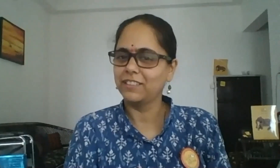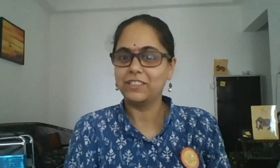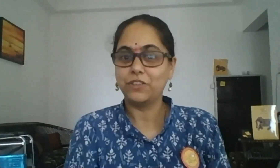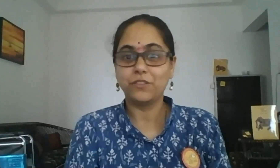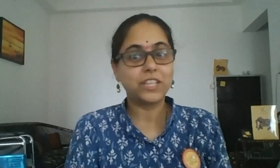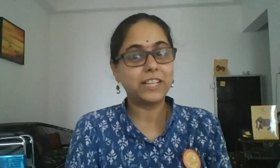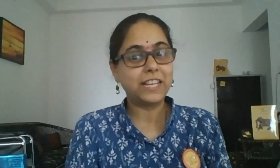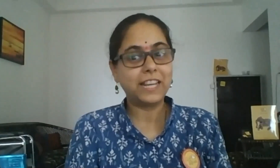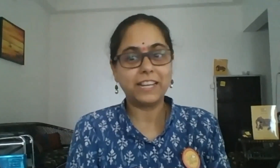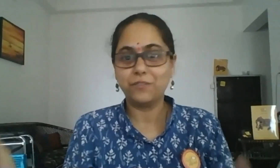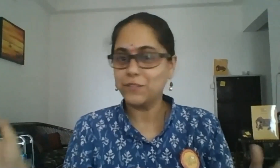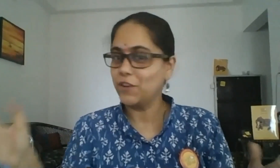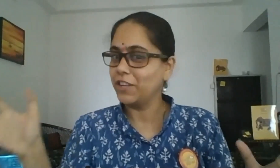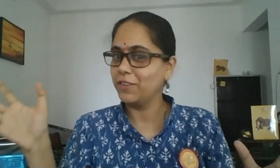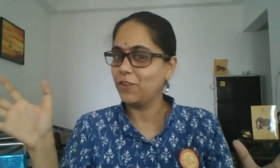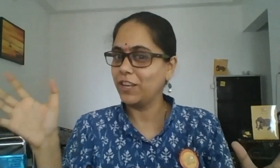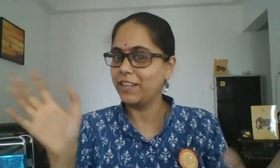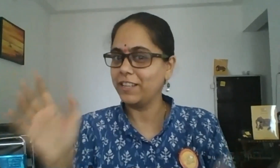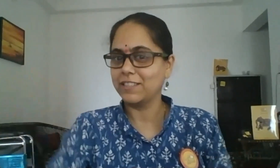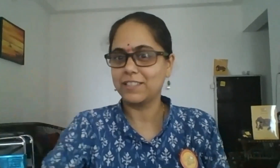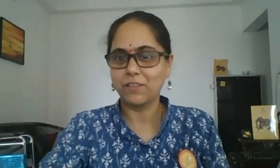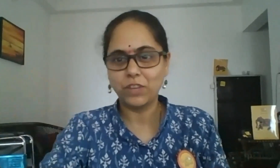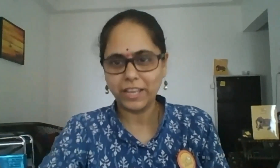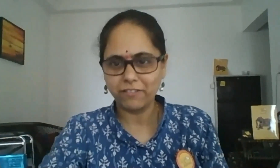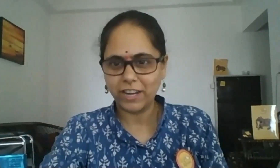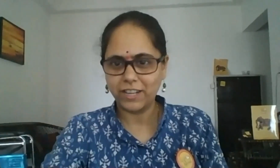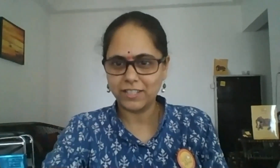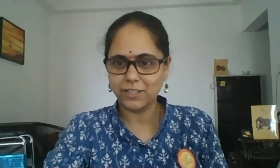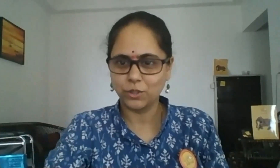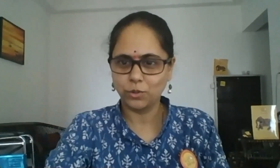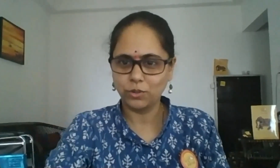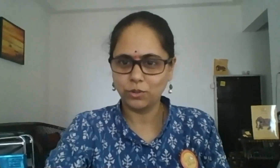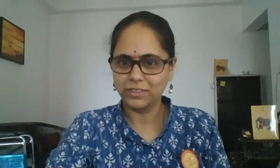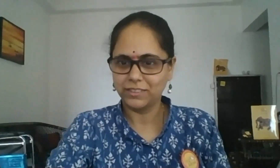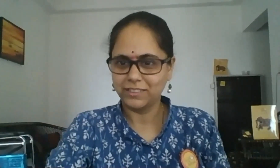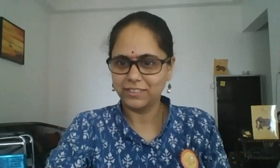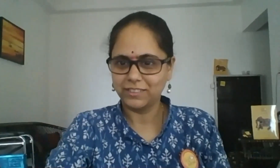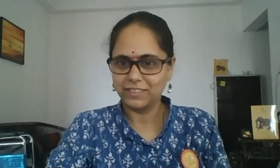You have to see till the end. It was not even volunteers. Someone gave right answer though.